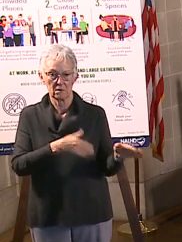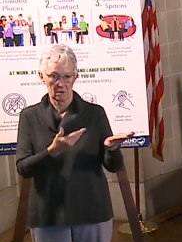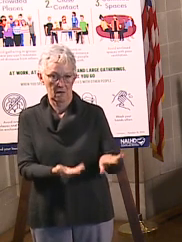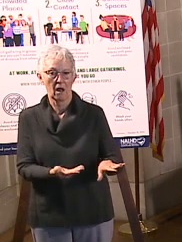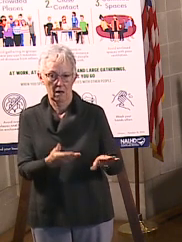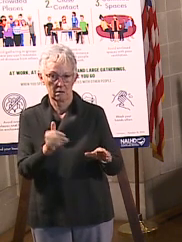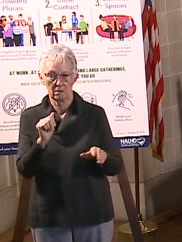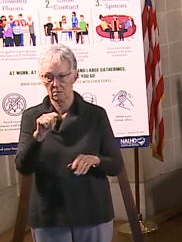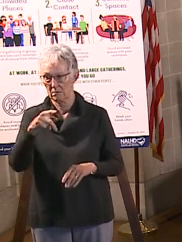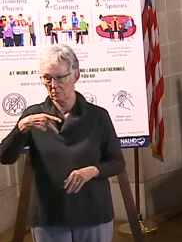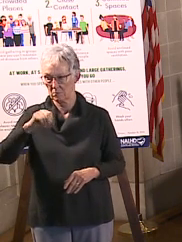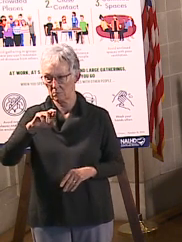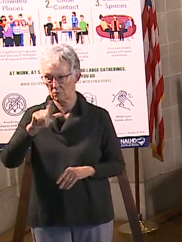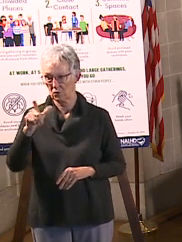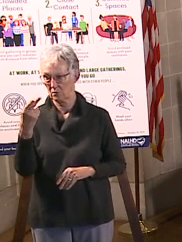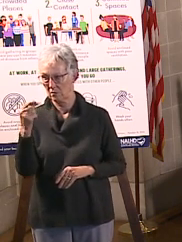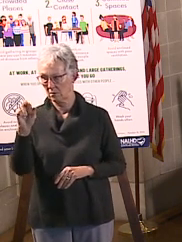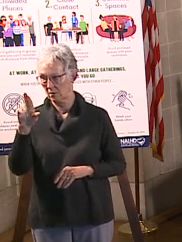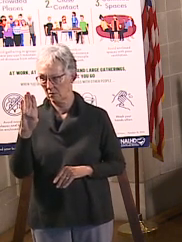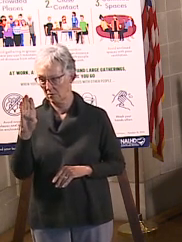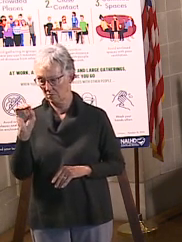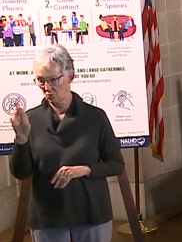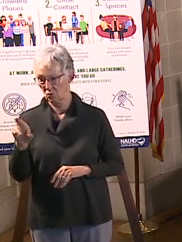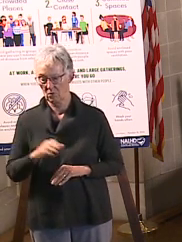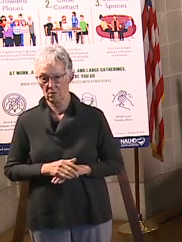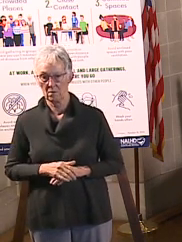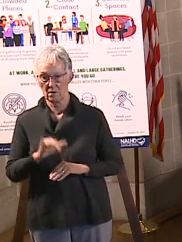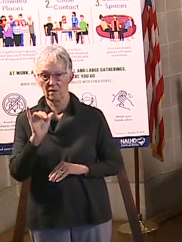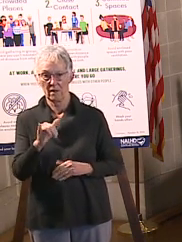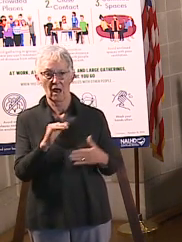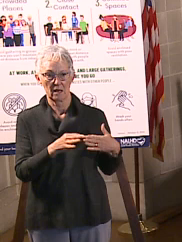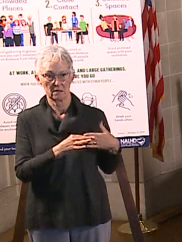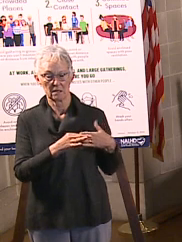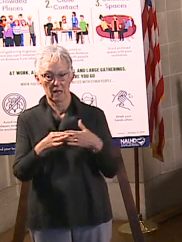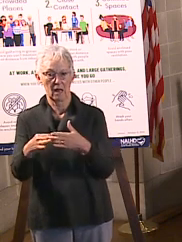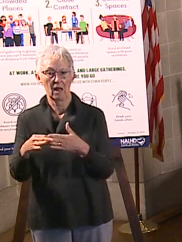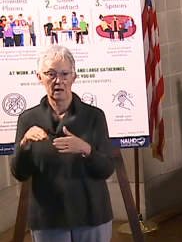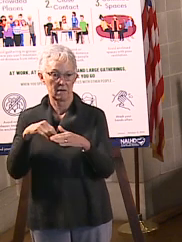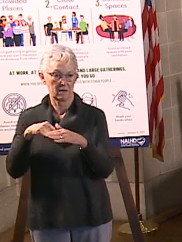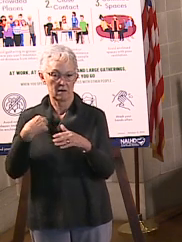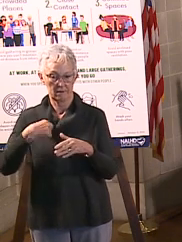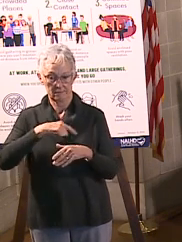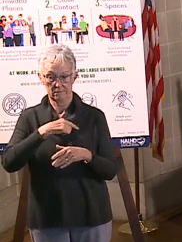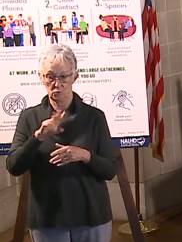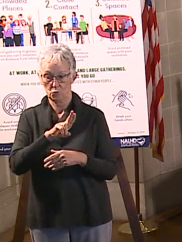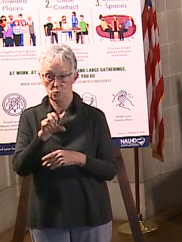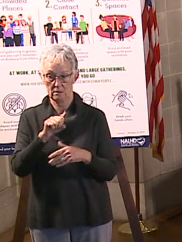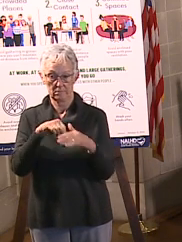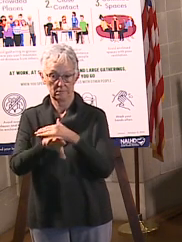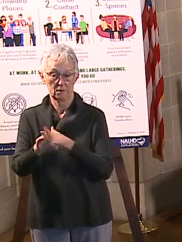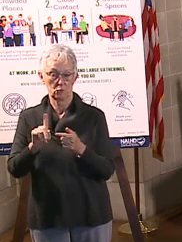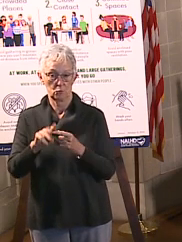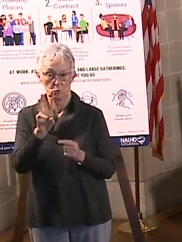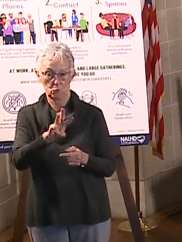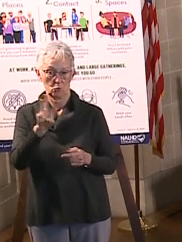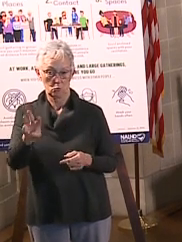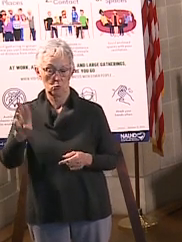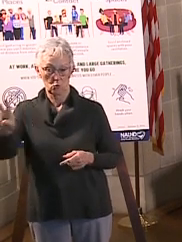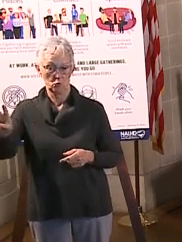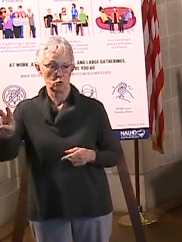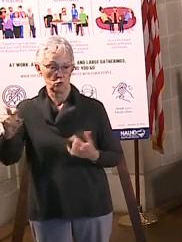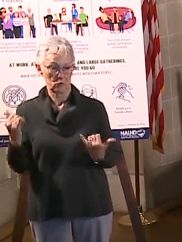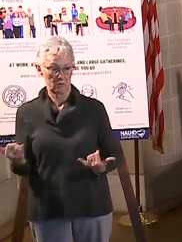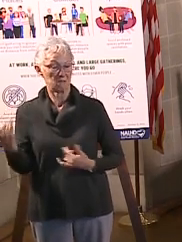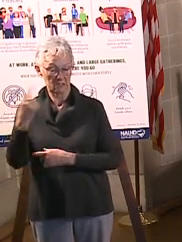Pearl Harbor, and of course that was what led to the entrance of us into World War II. Okay, so